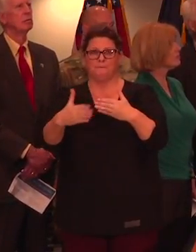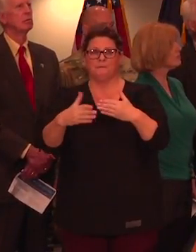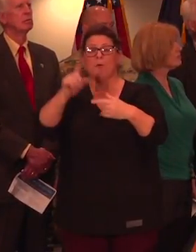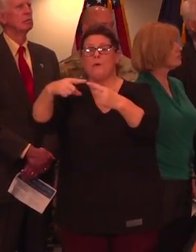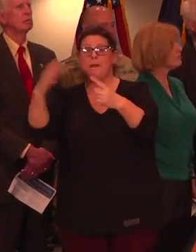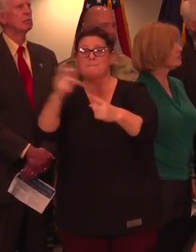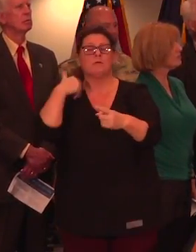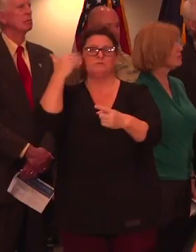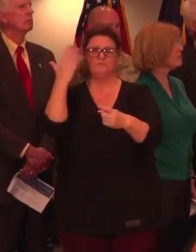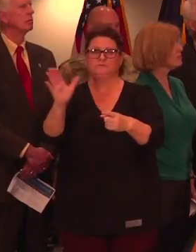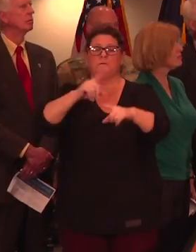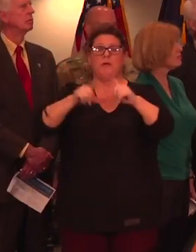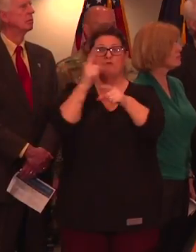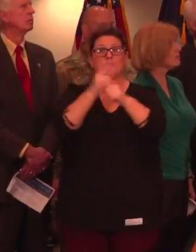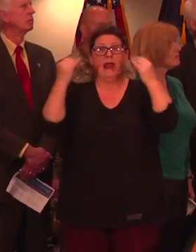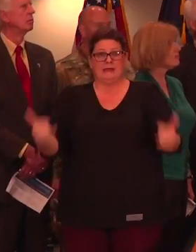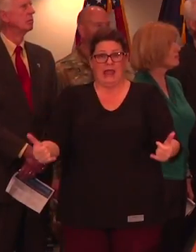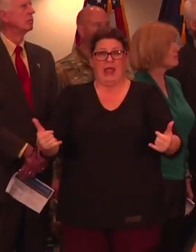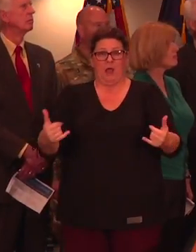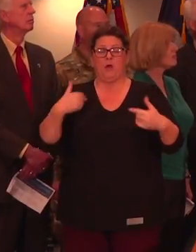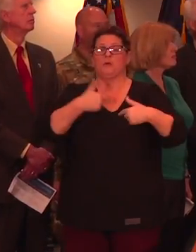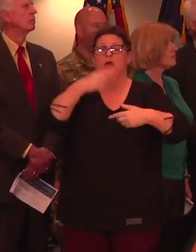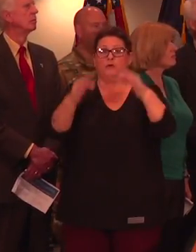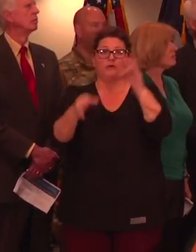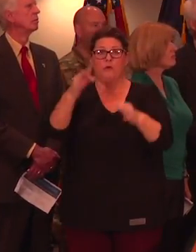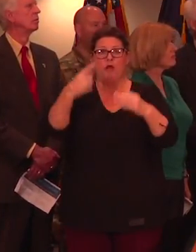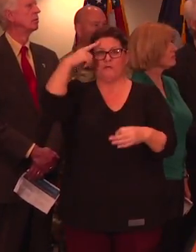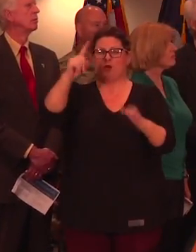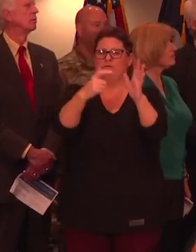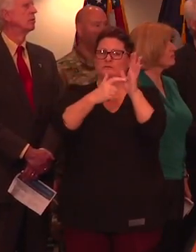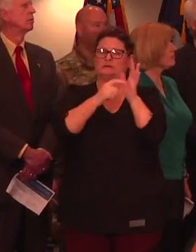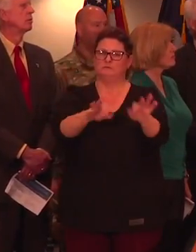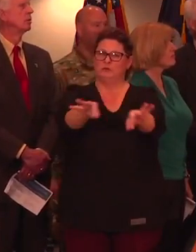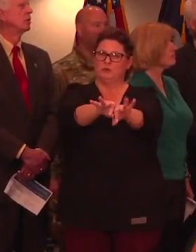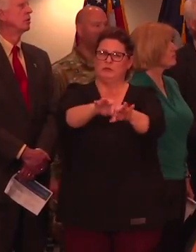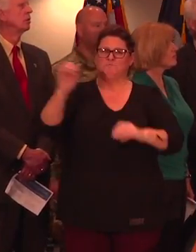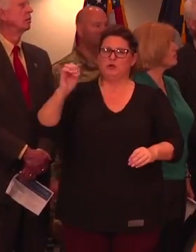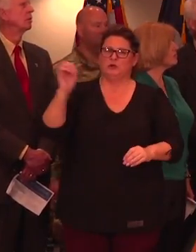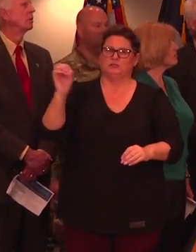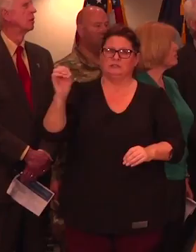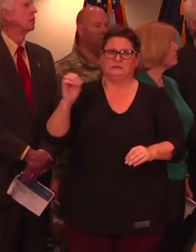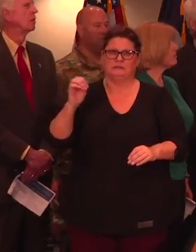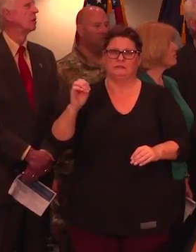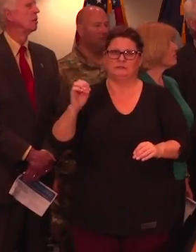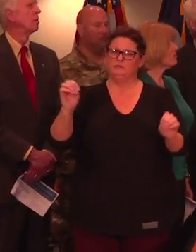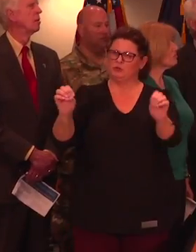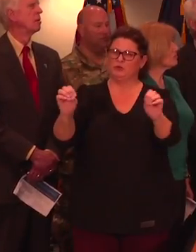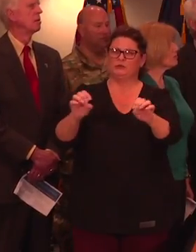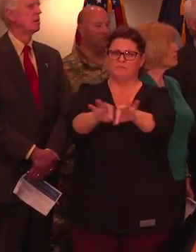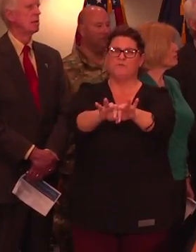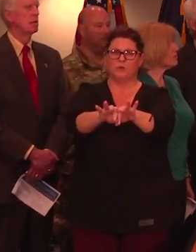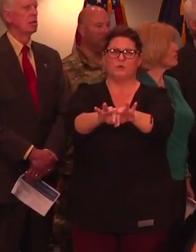nutshell, we're only holding necessary hearings, necessary emergency procedures, and most of those